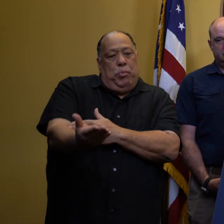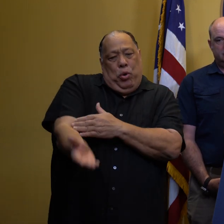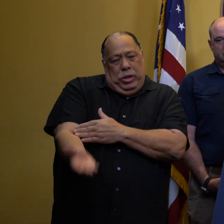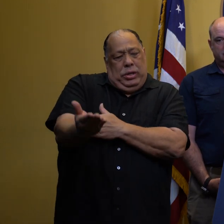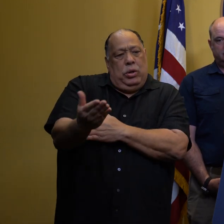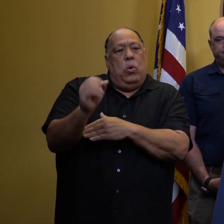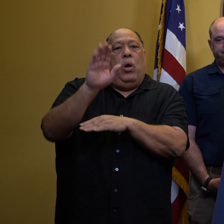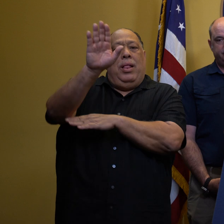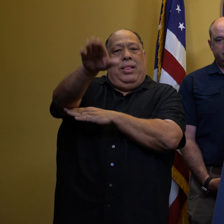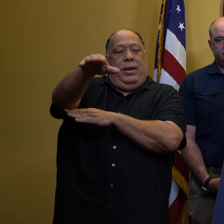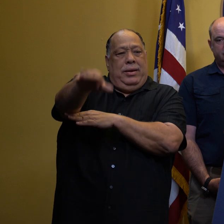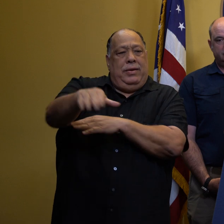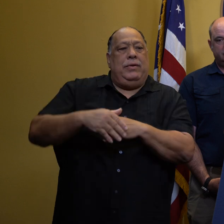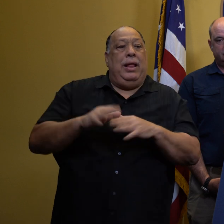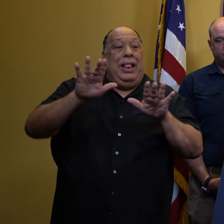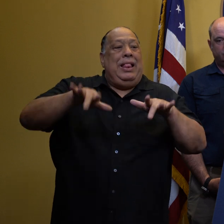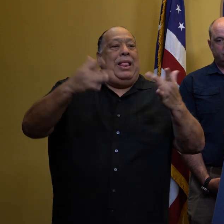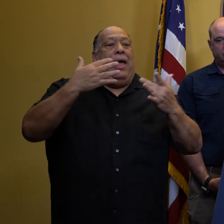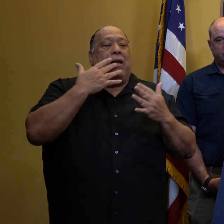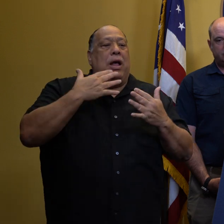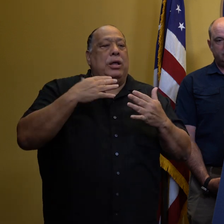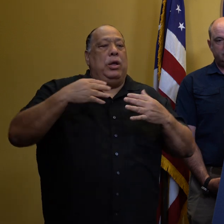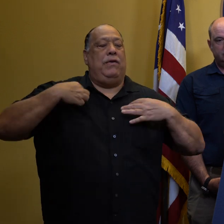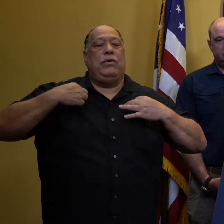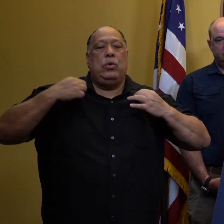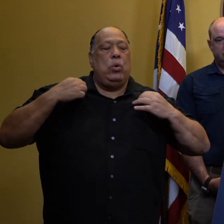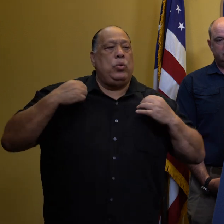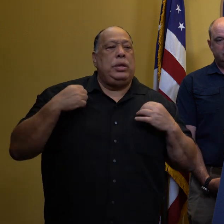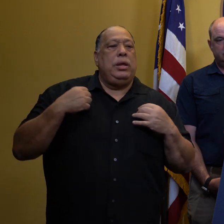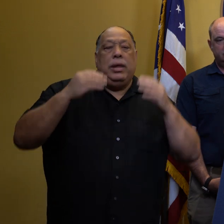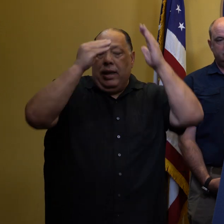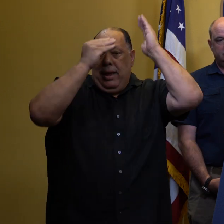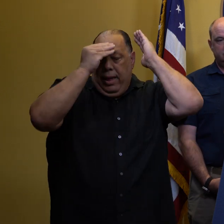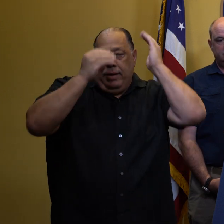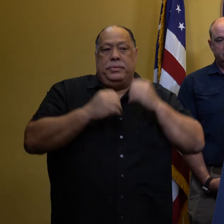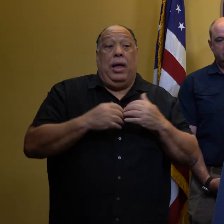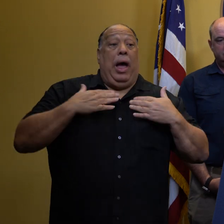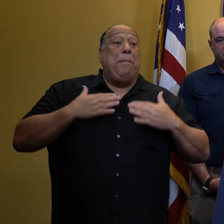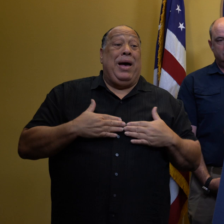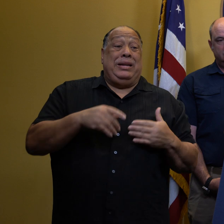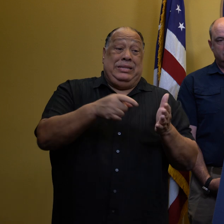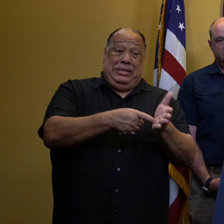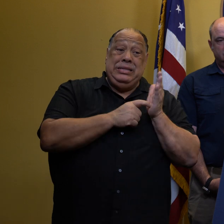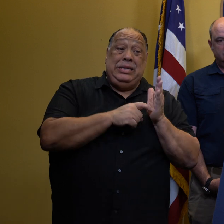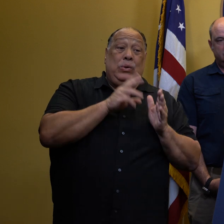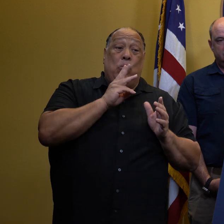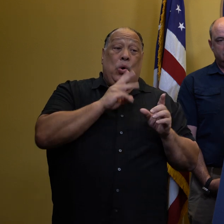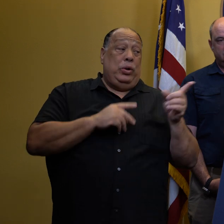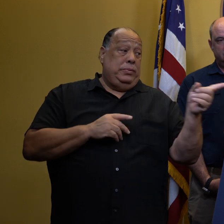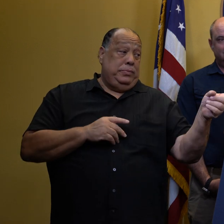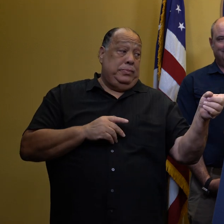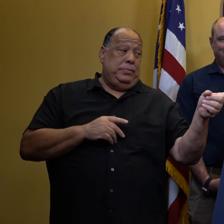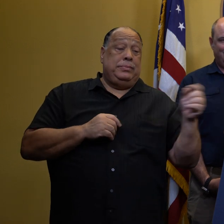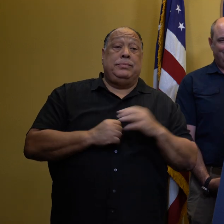the evening. Wear light-colored, loose-fitting clothing and a hat. Our bodies need water. I'll